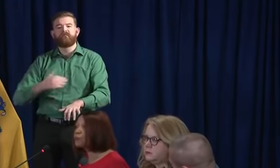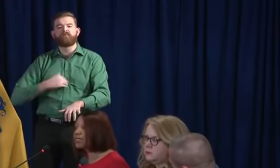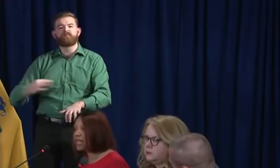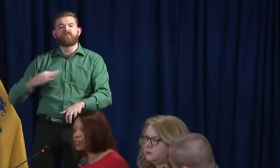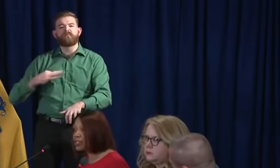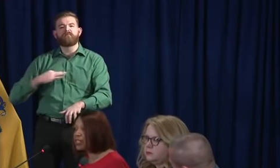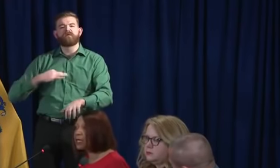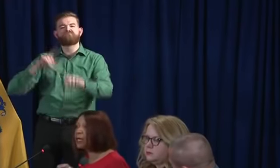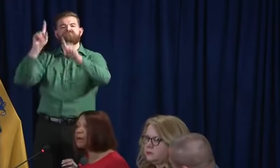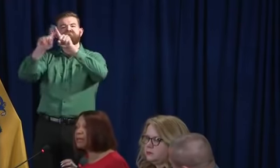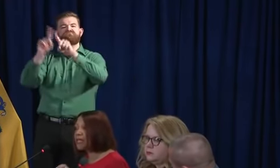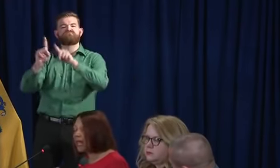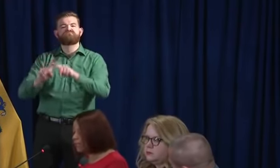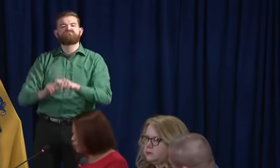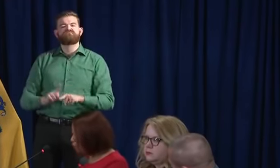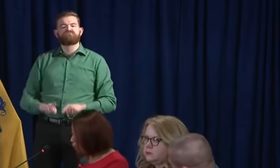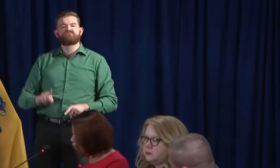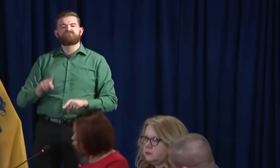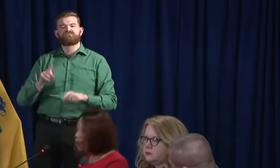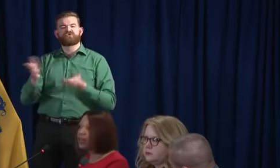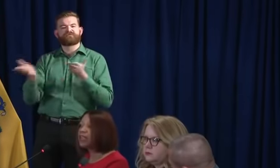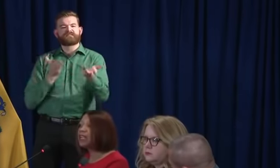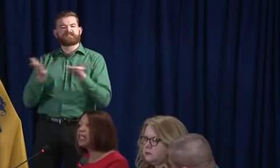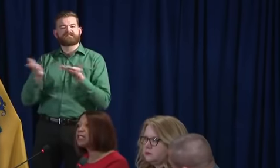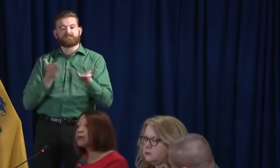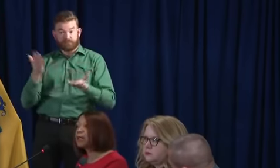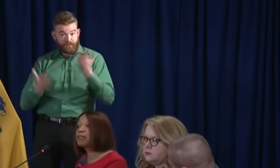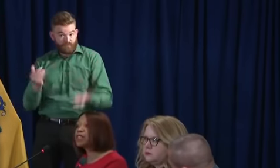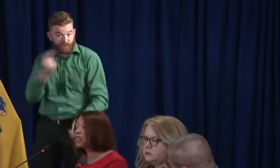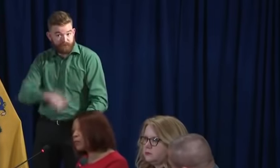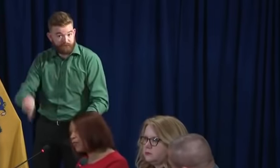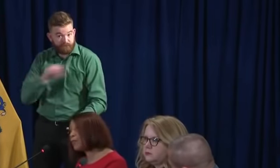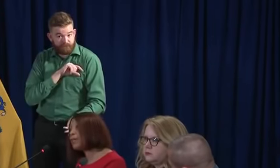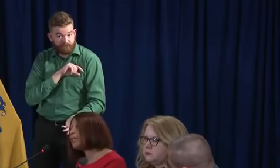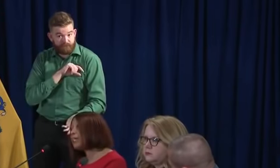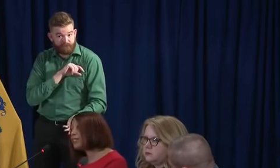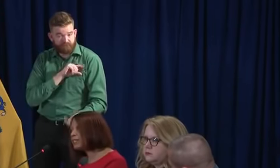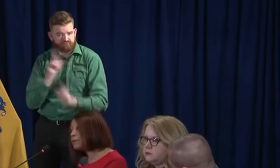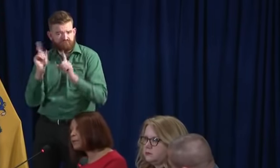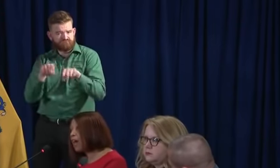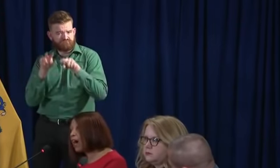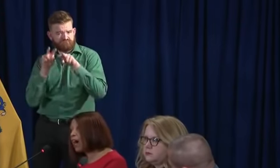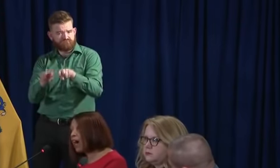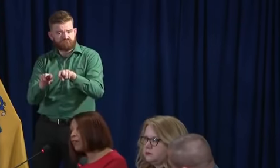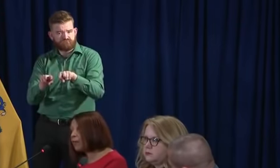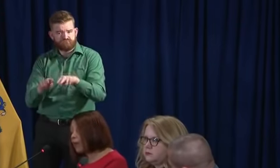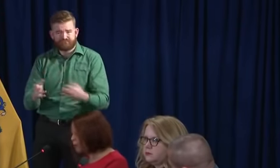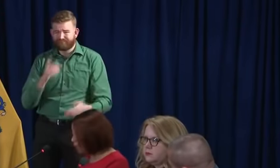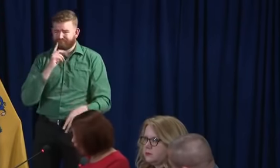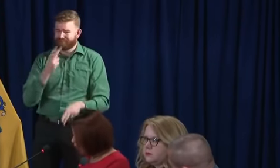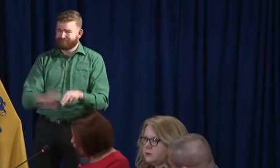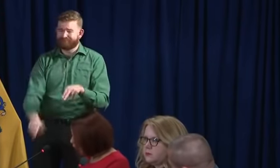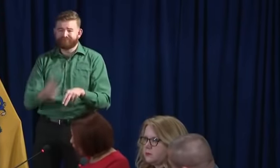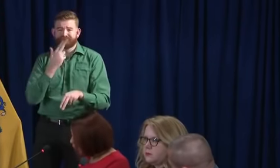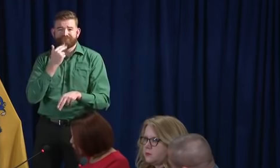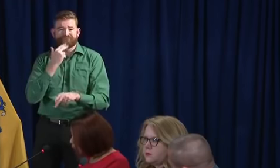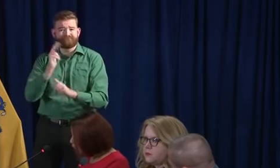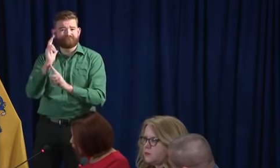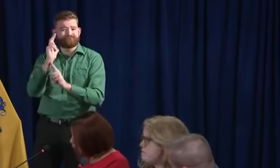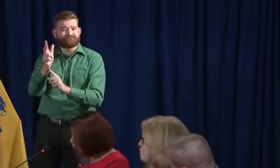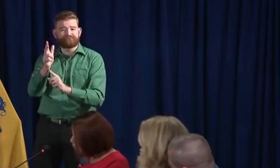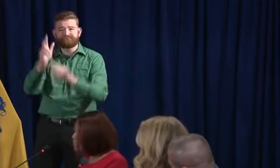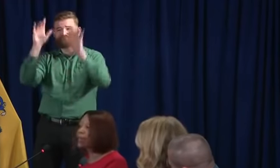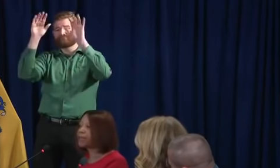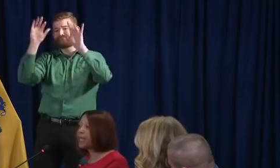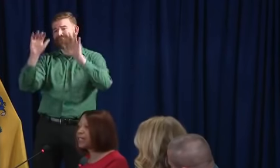you could potentially be eligible for. It'll take you 3 minutes on the website, and we